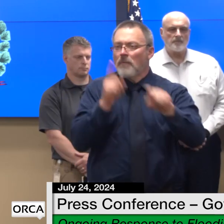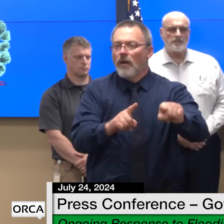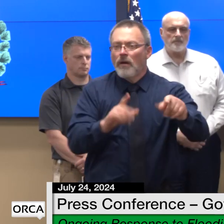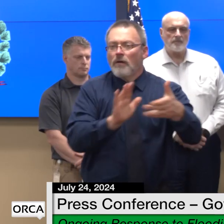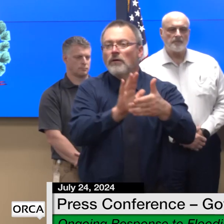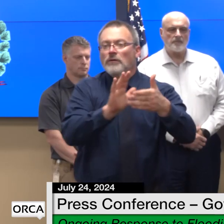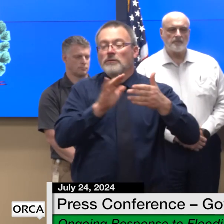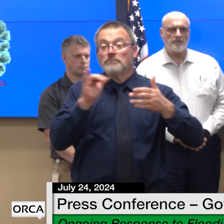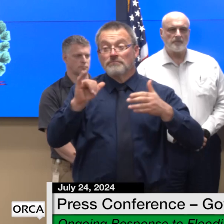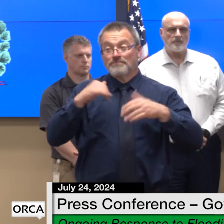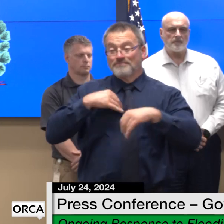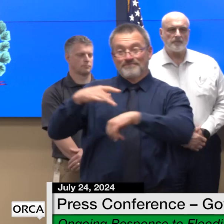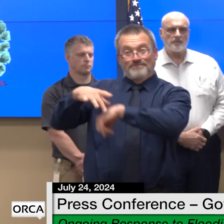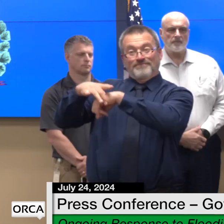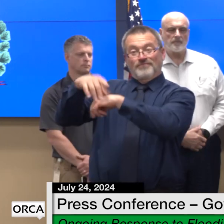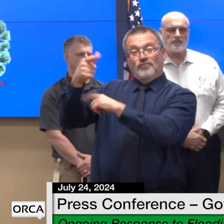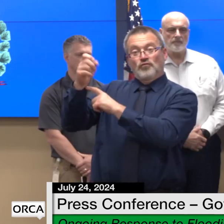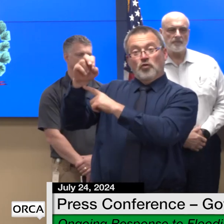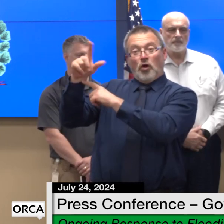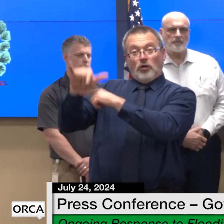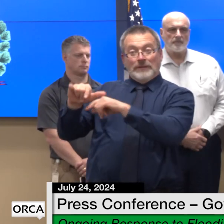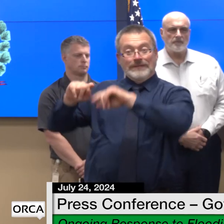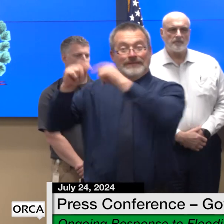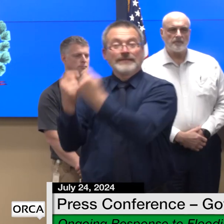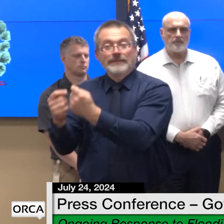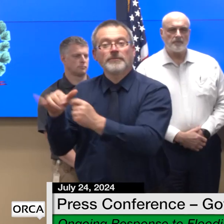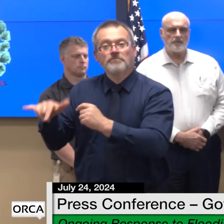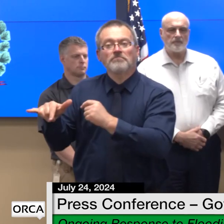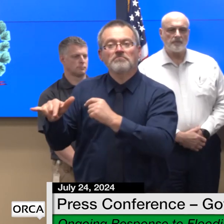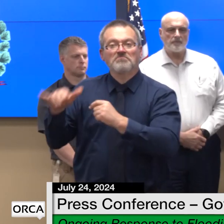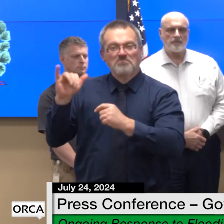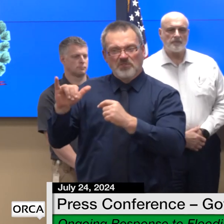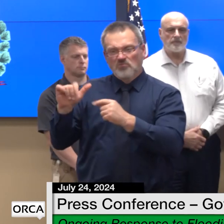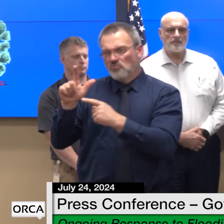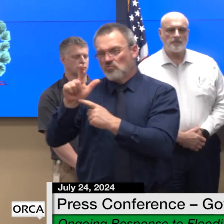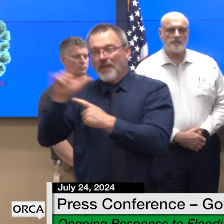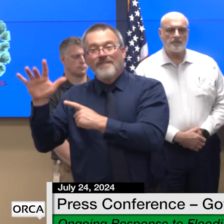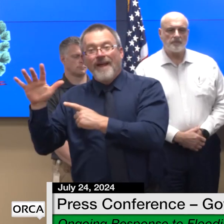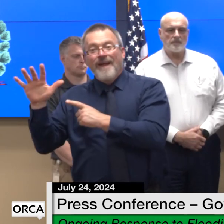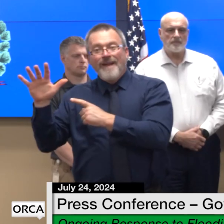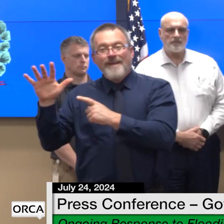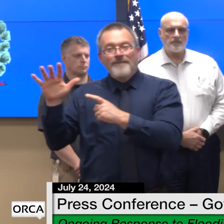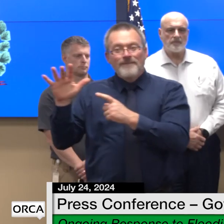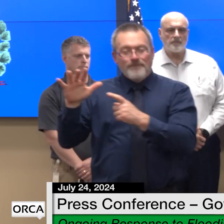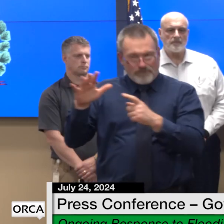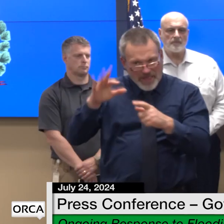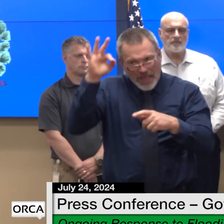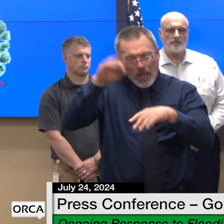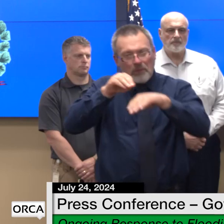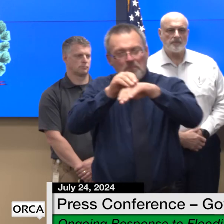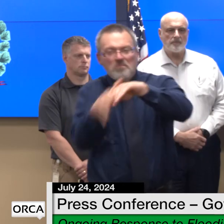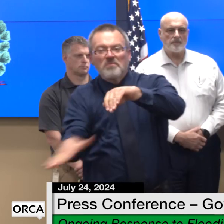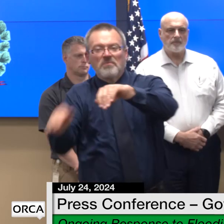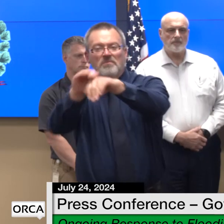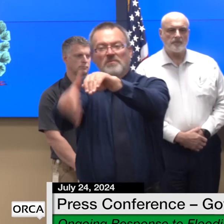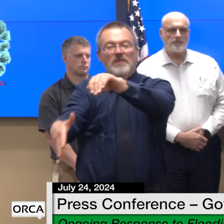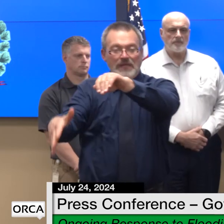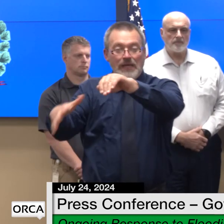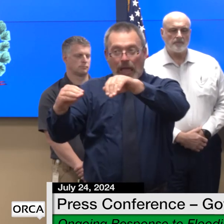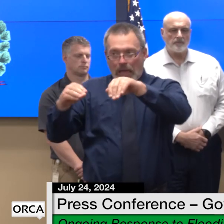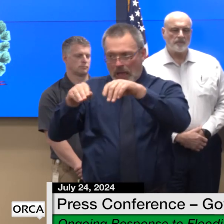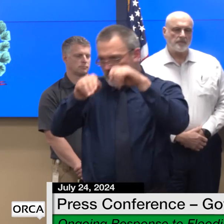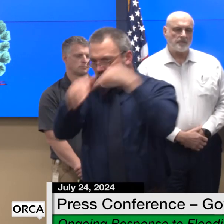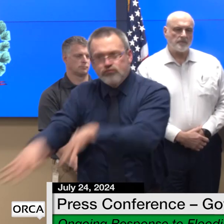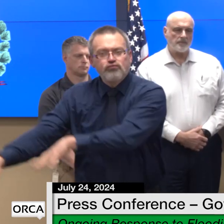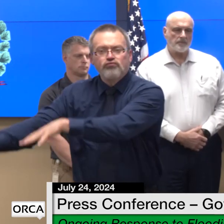team has received nearly 24 reports of erosive events and landslide activity and continues to